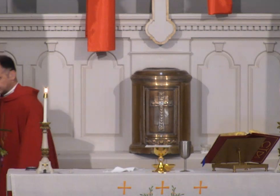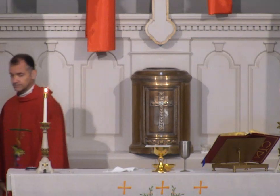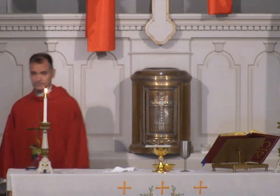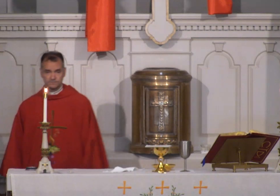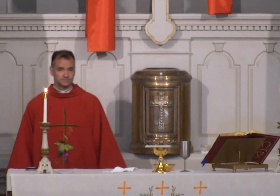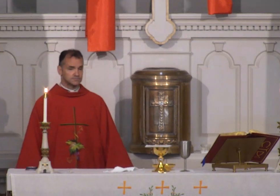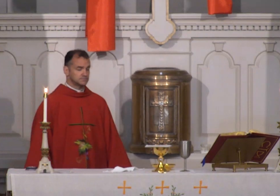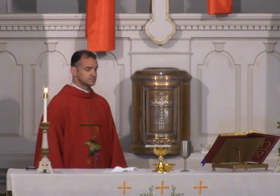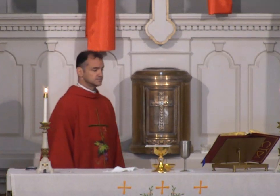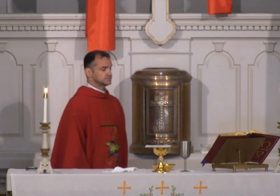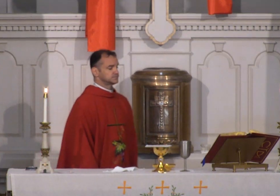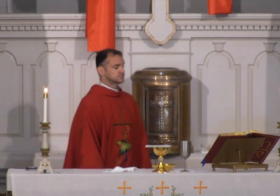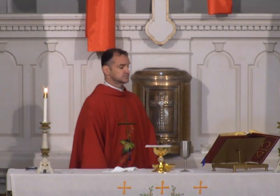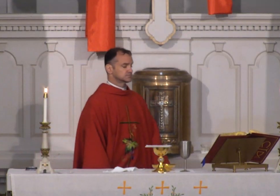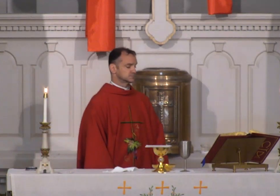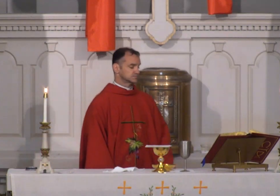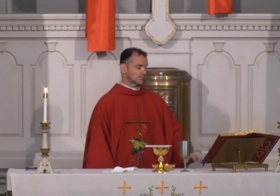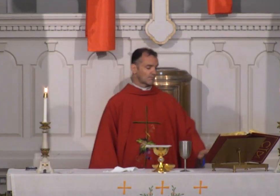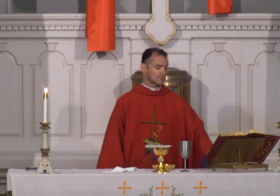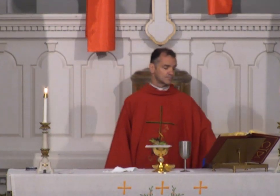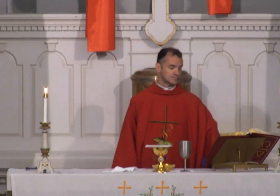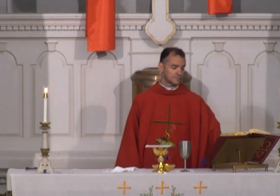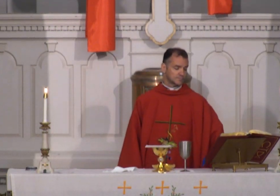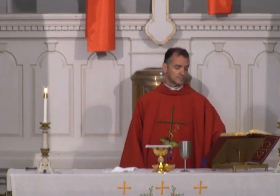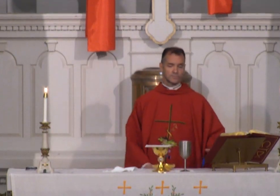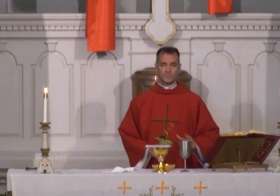vite mus omne